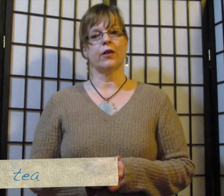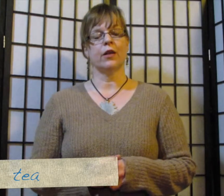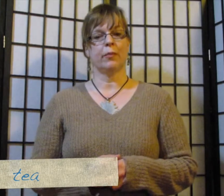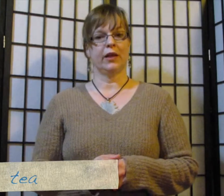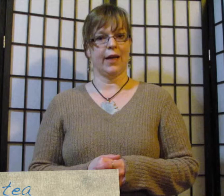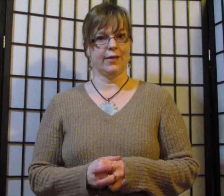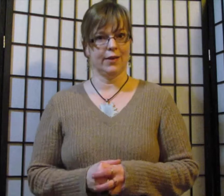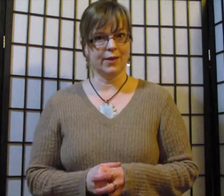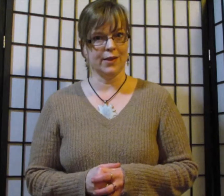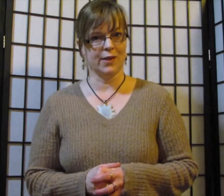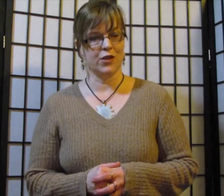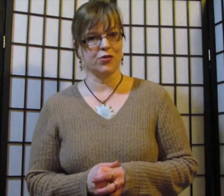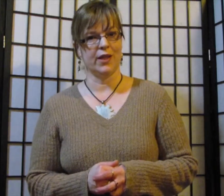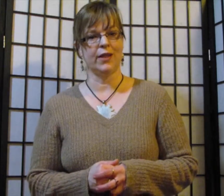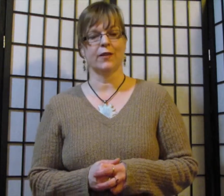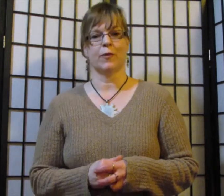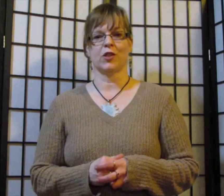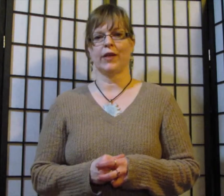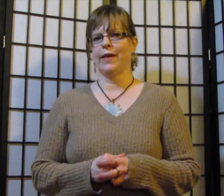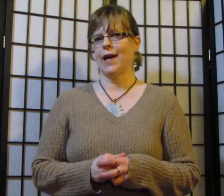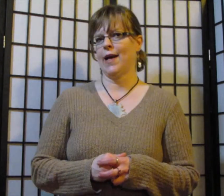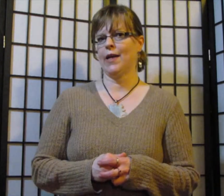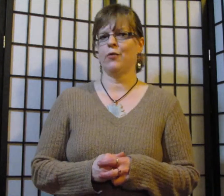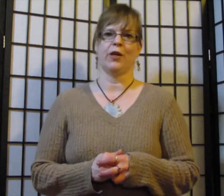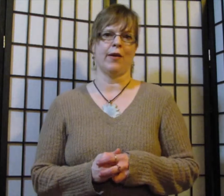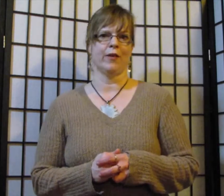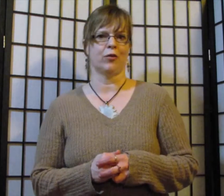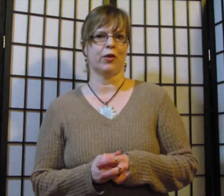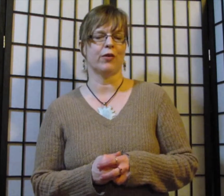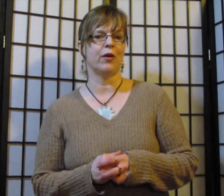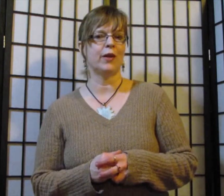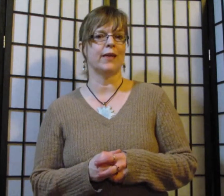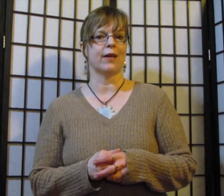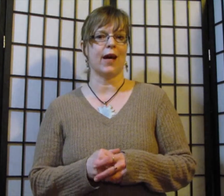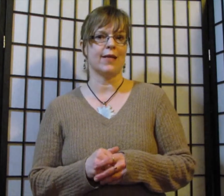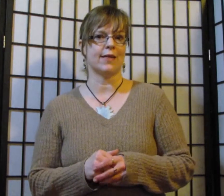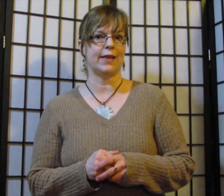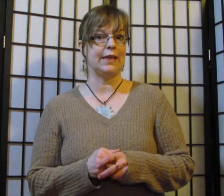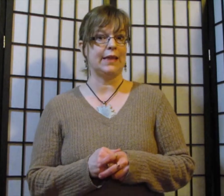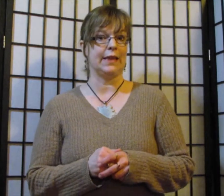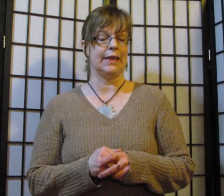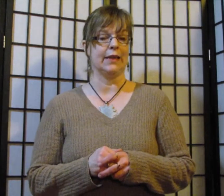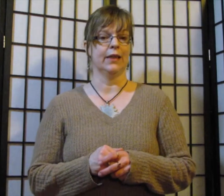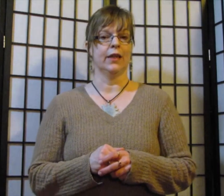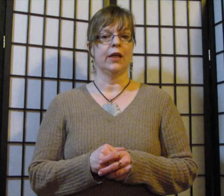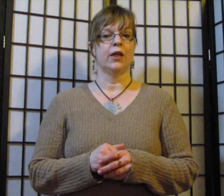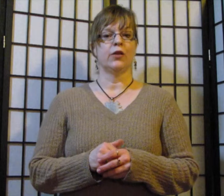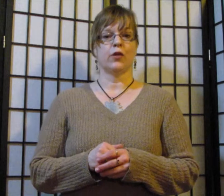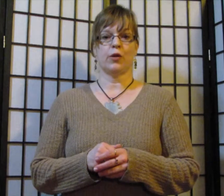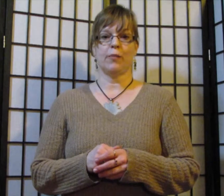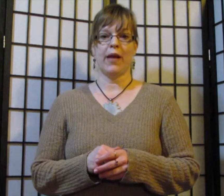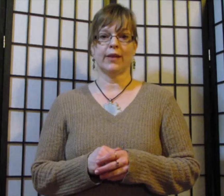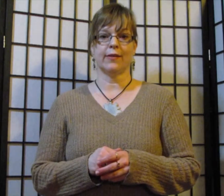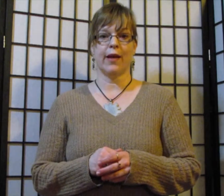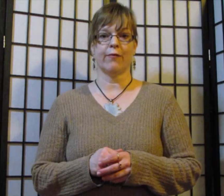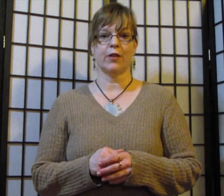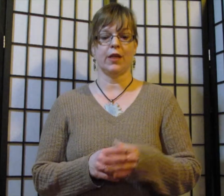Another pleasant thing to drink, especially at night or when you have a sore throat, is hot tea. So to make the sign for tea,